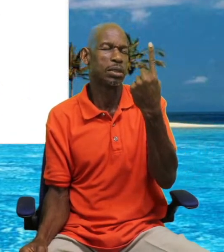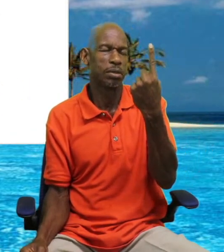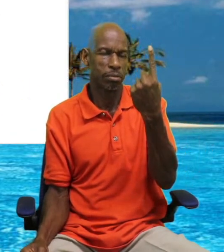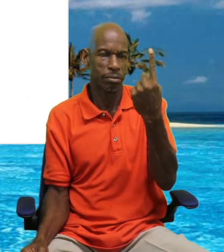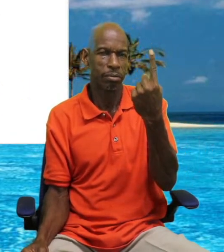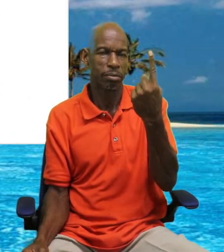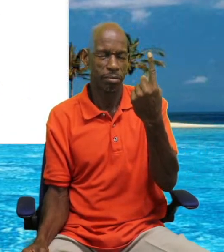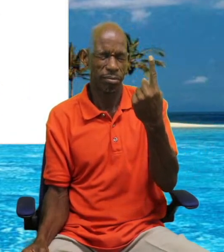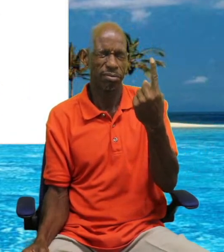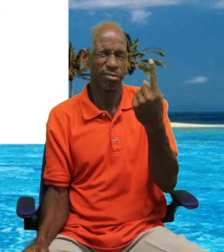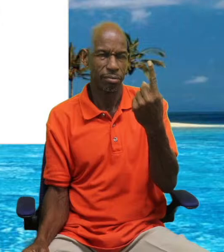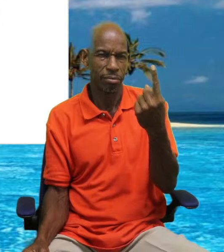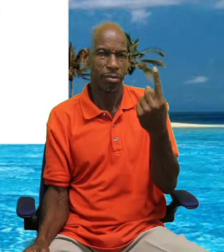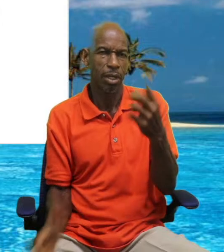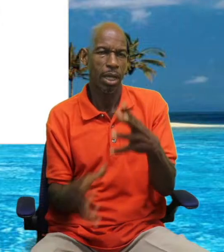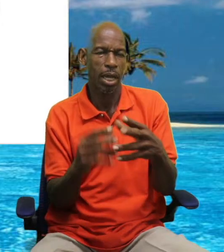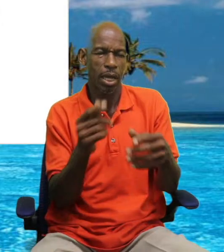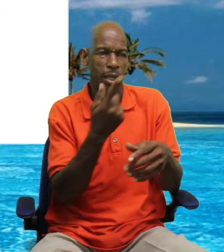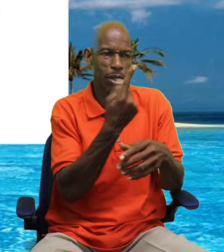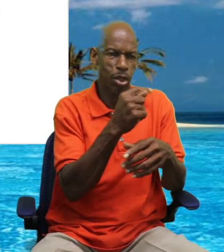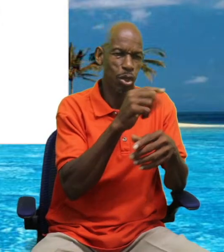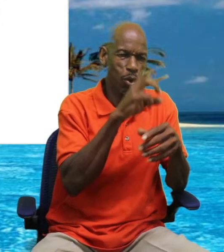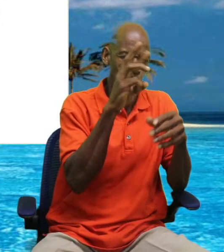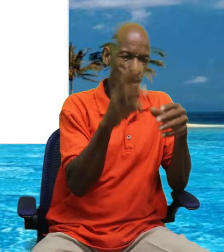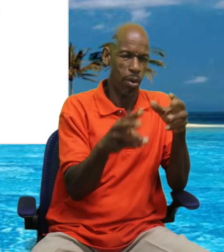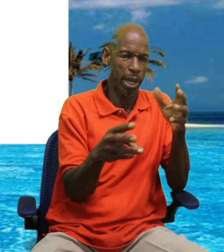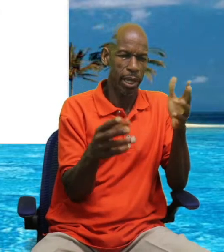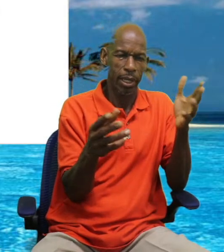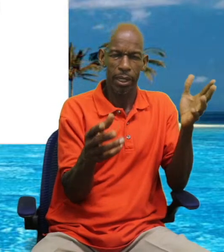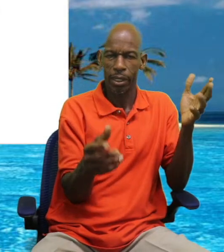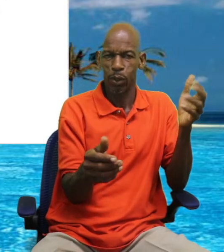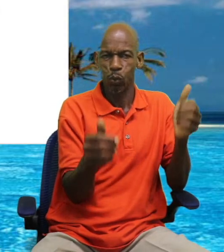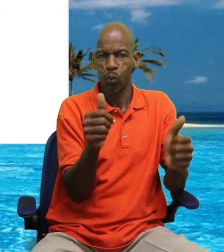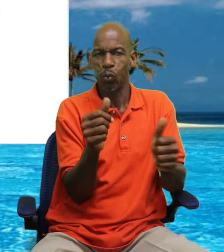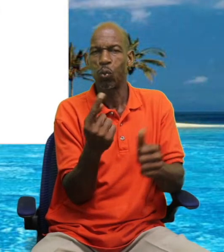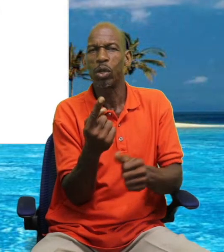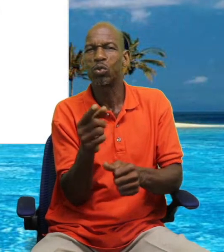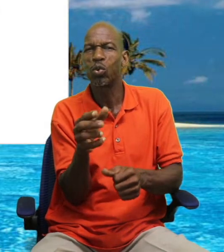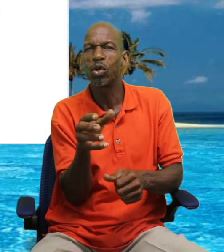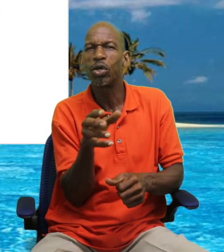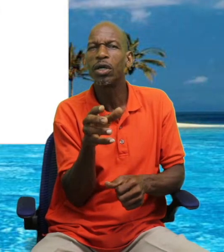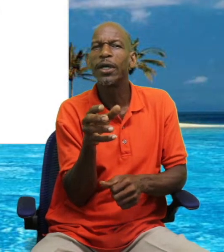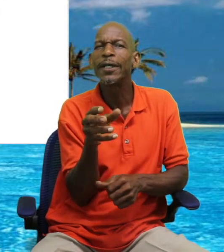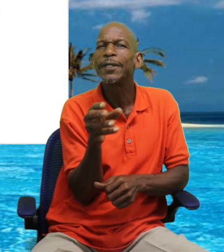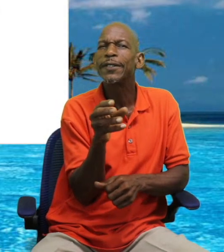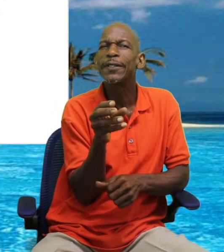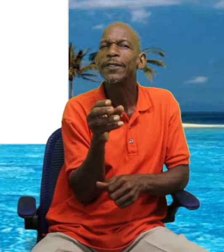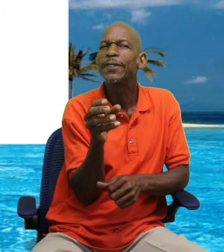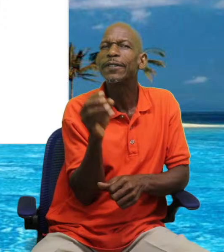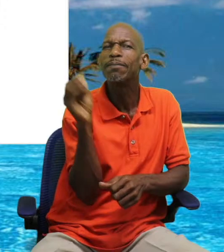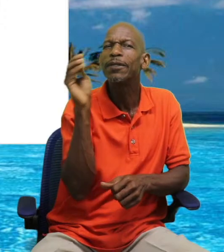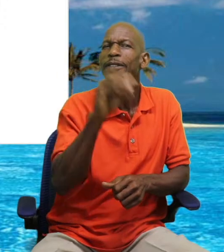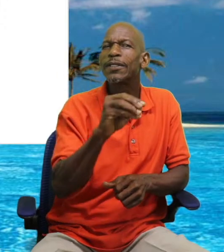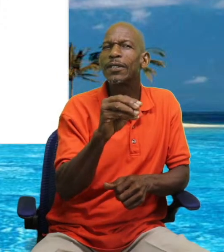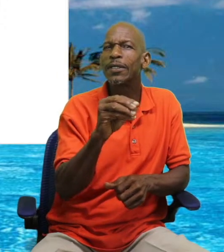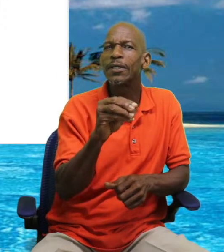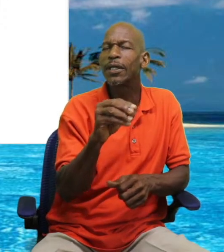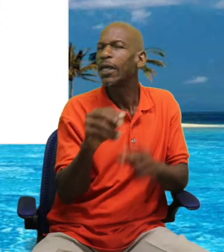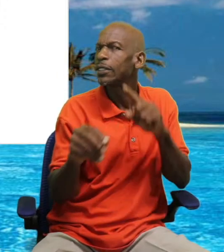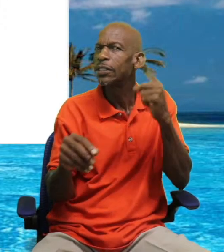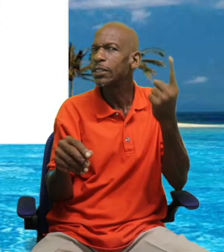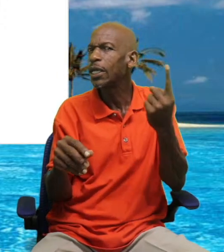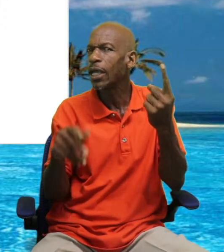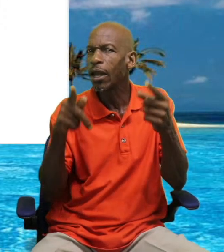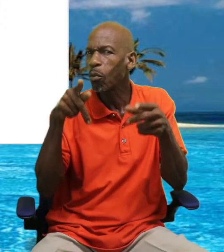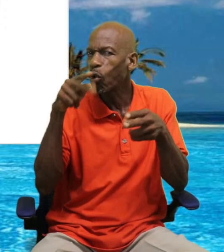singular pronoun and we have the plural pronoun. So we have to ask ourselves, the subject that